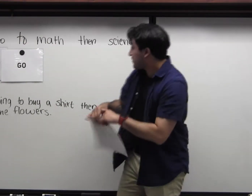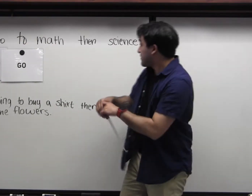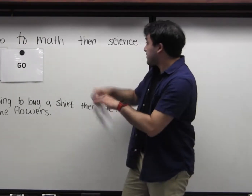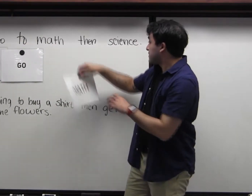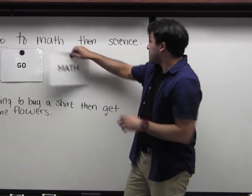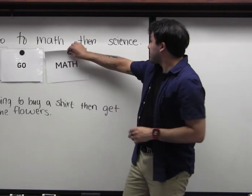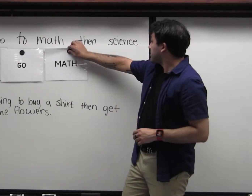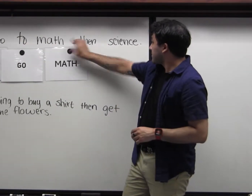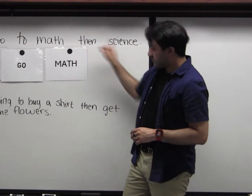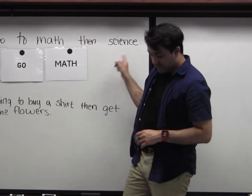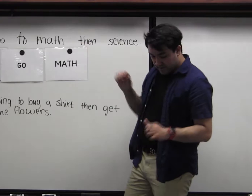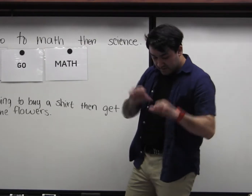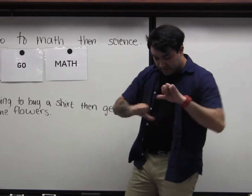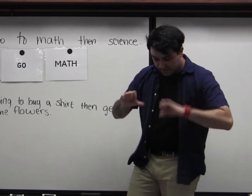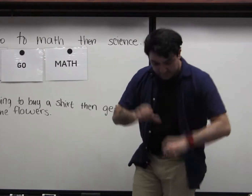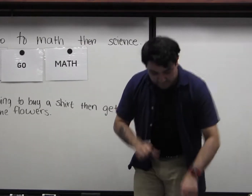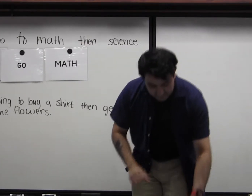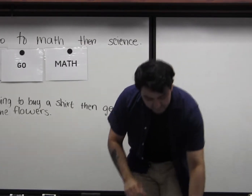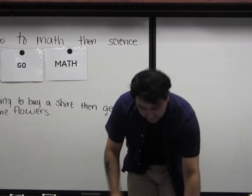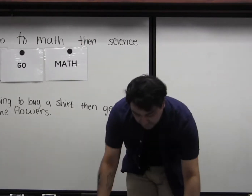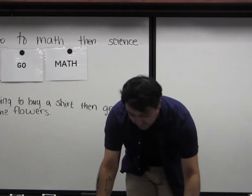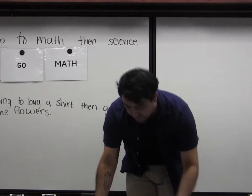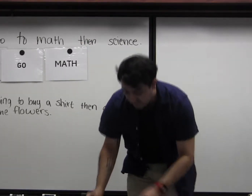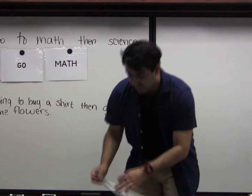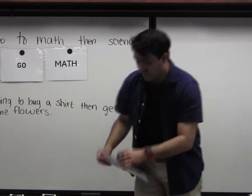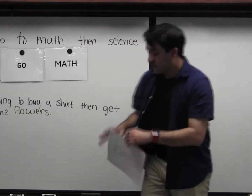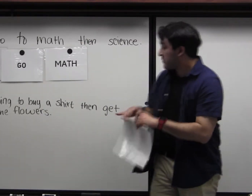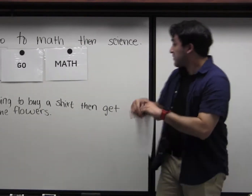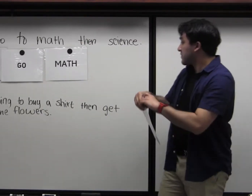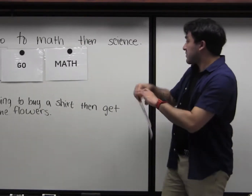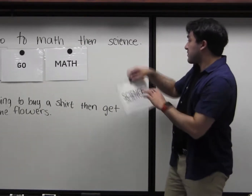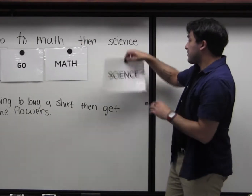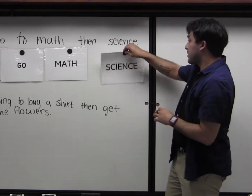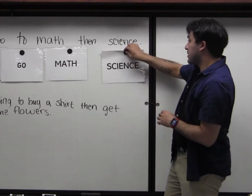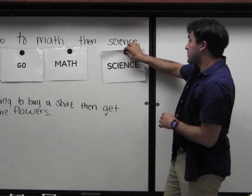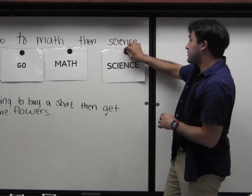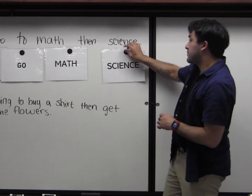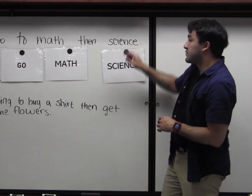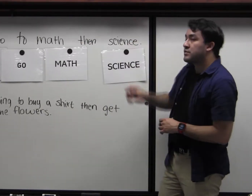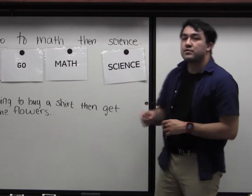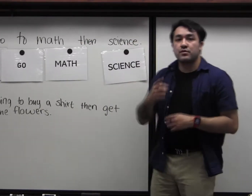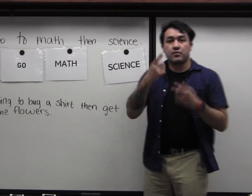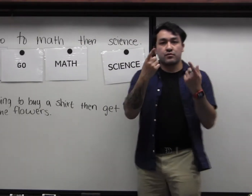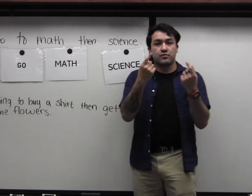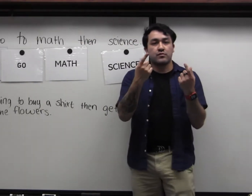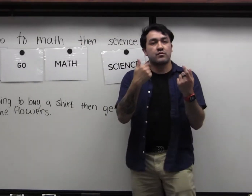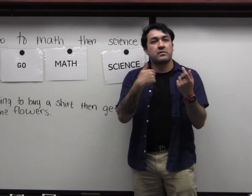the words we need and the words we don't know as or don't need for all of that. So here